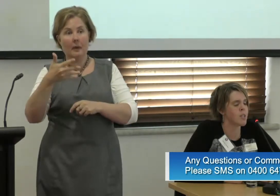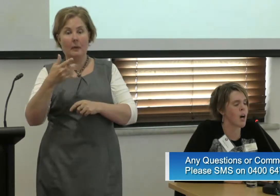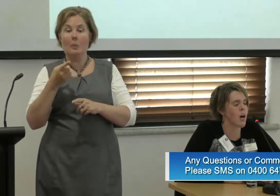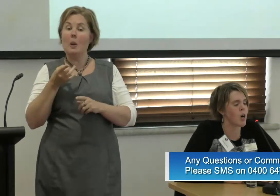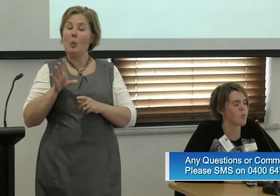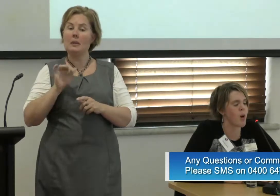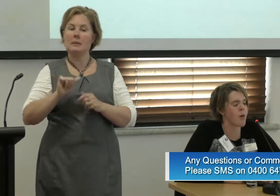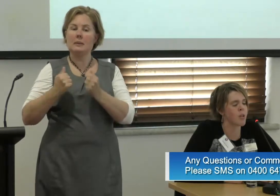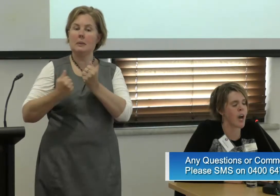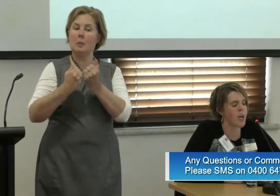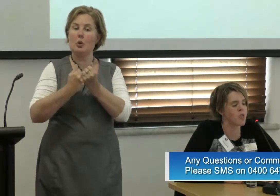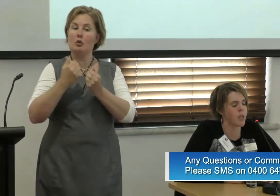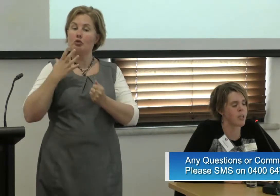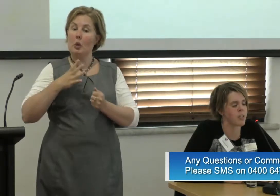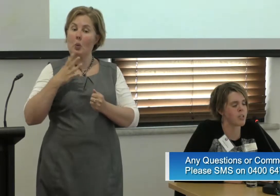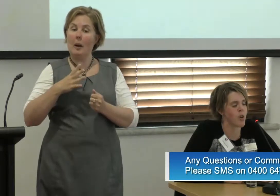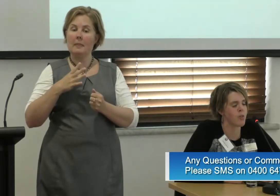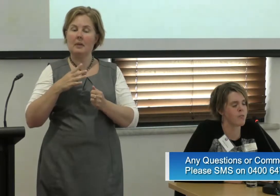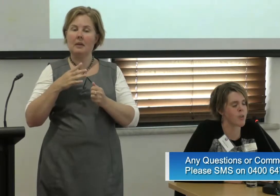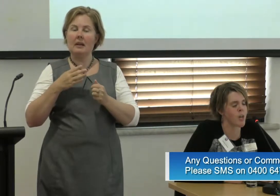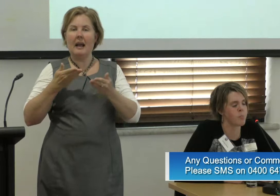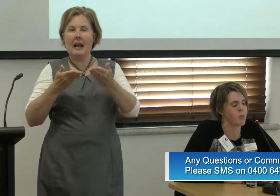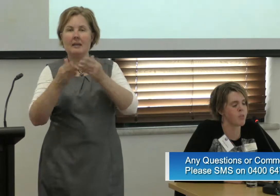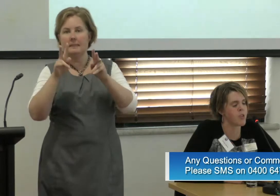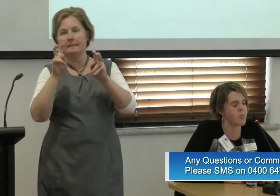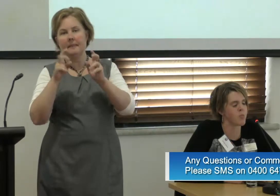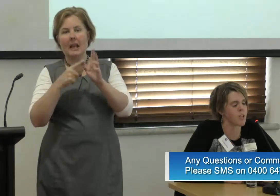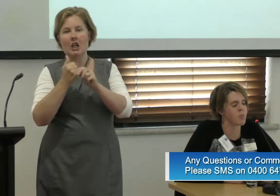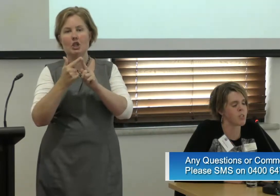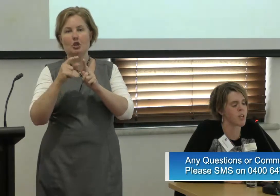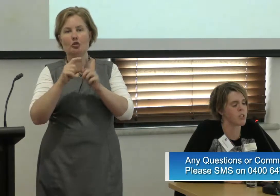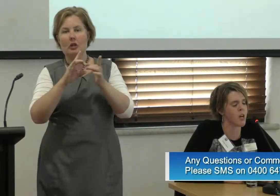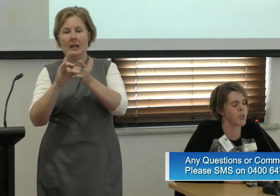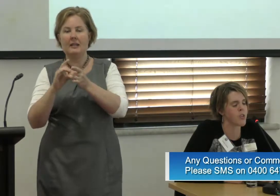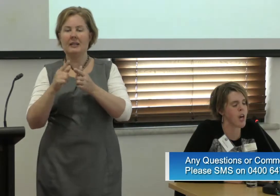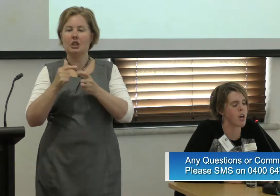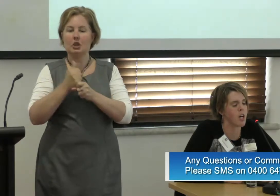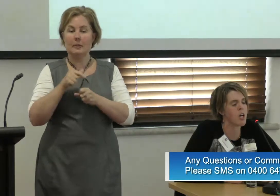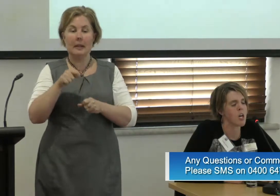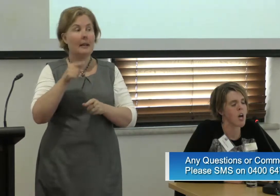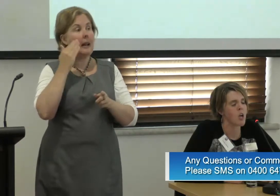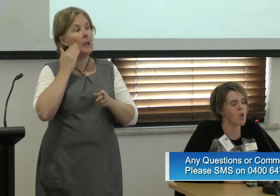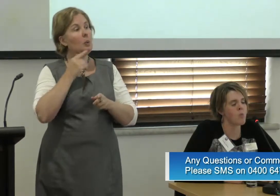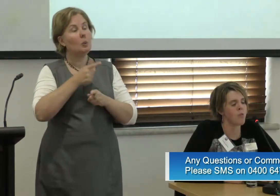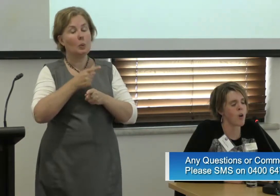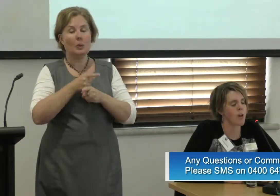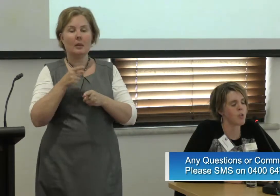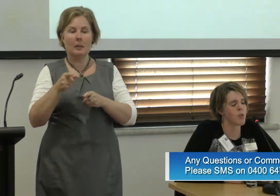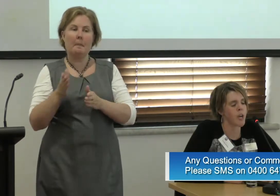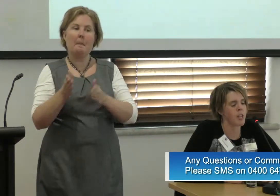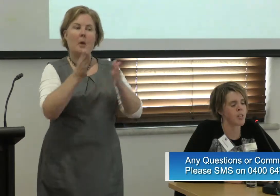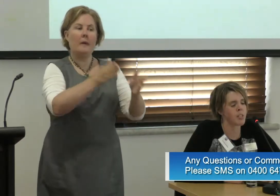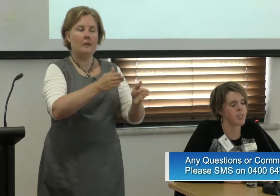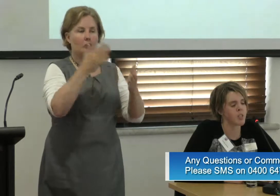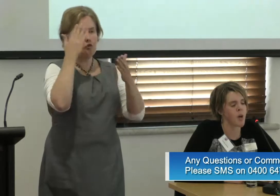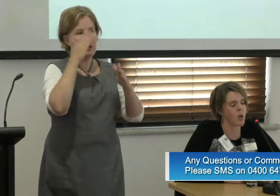requirements are primarily age-related. So, for example, if she's moving into residential aged care, you move over to the